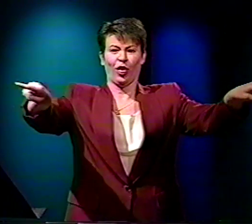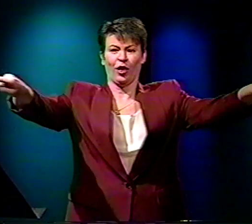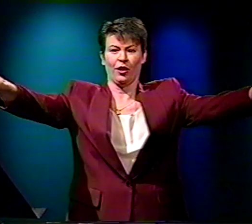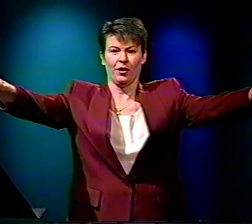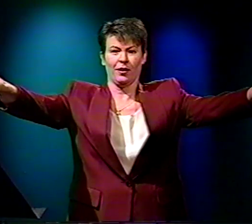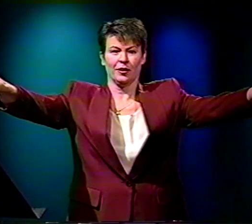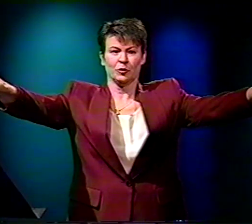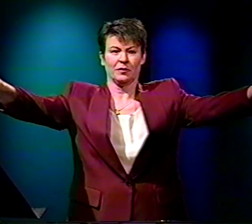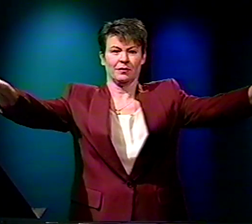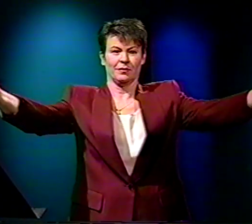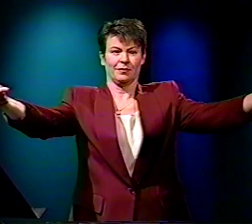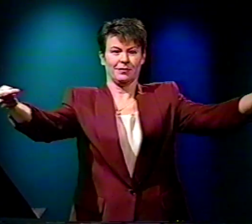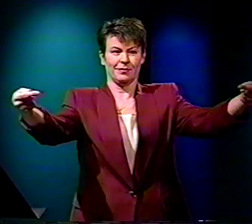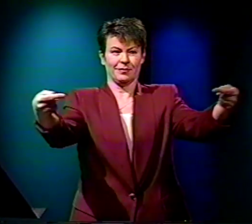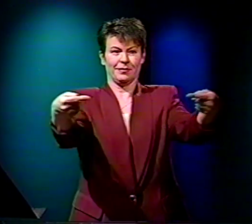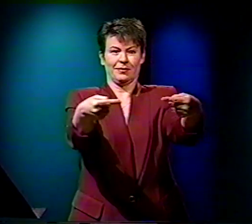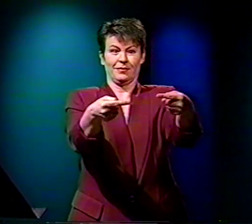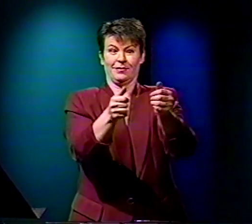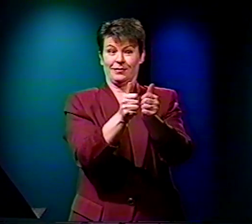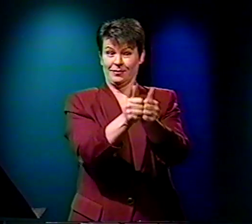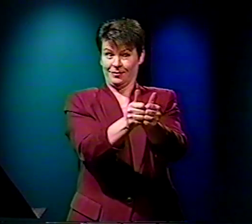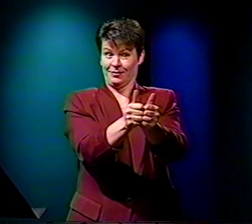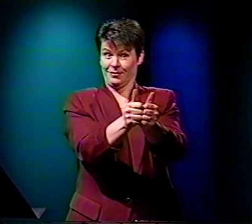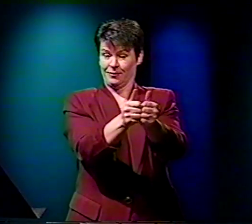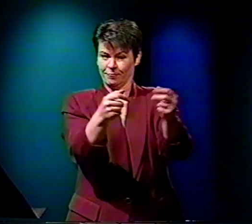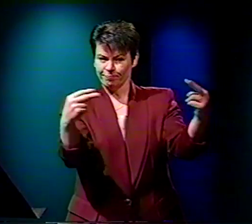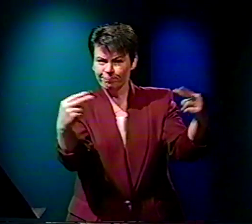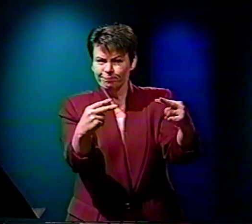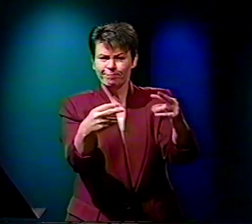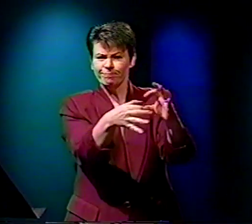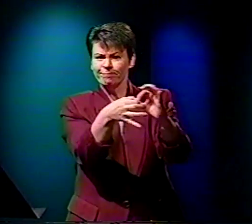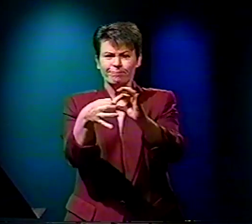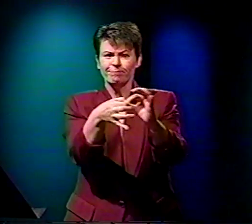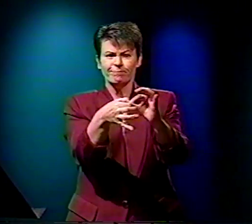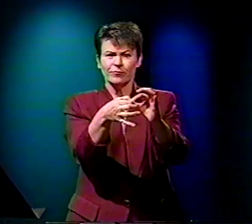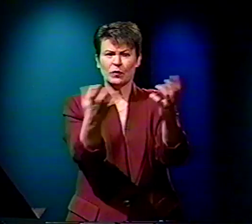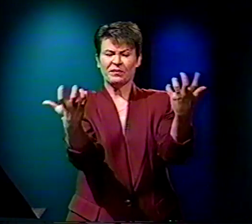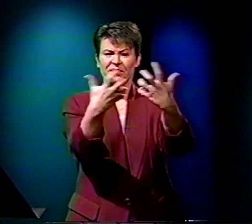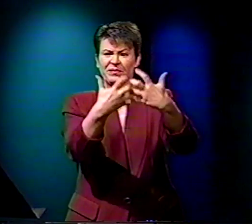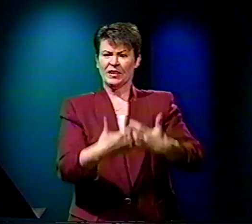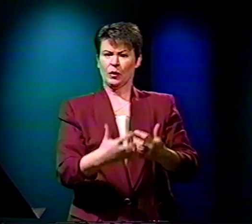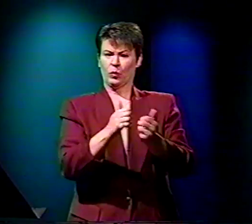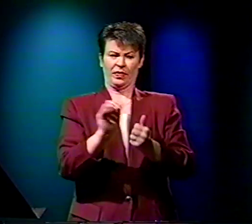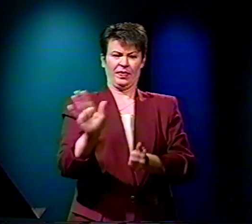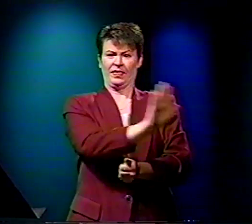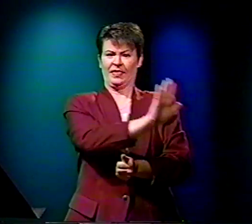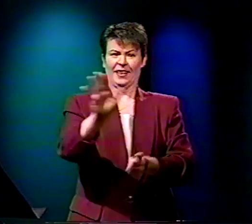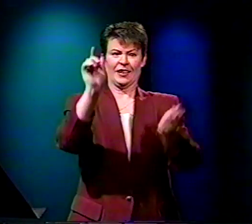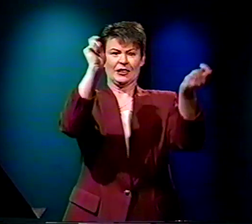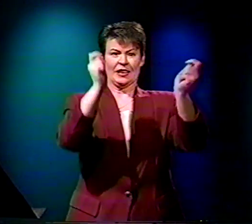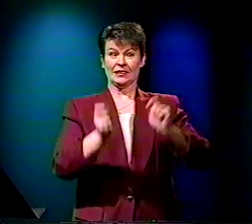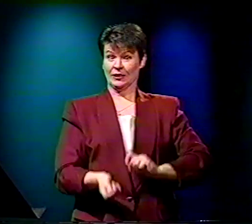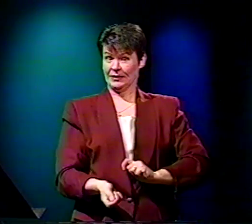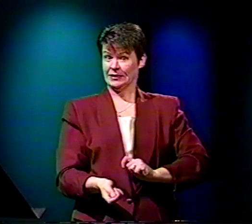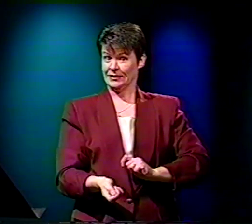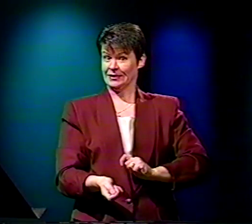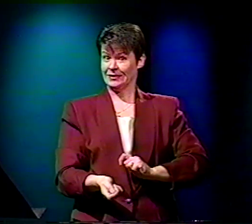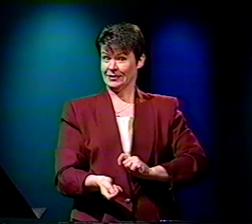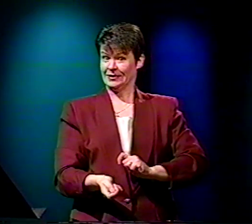together. They're sometimes working in diverse ways, rather than working towards the same goal and objective, rather than working together in order to make